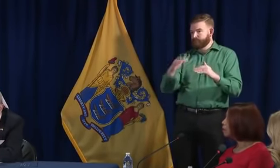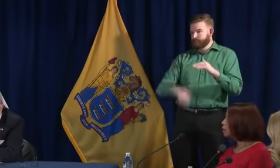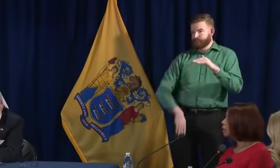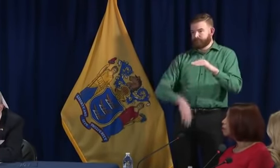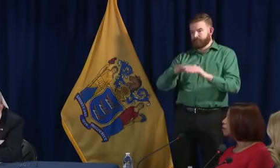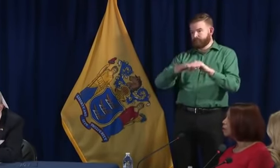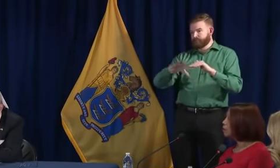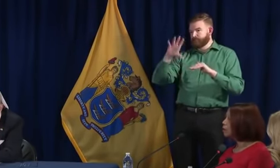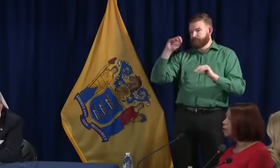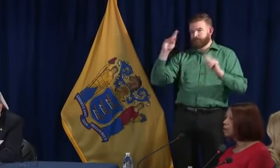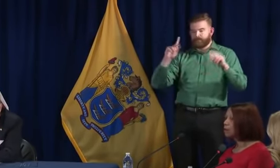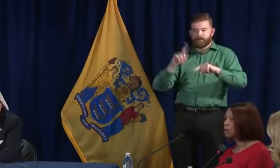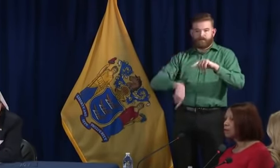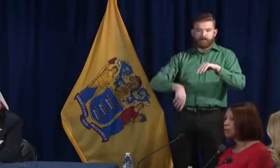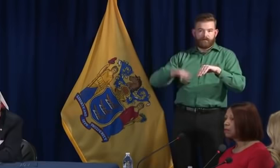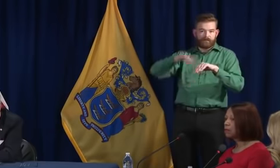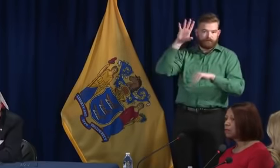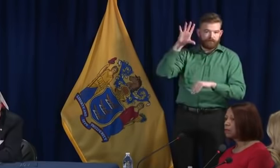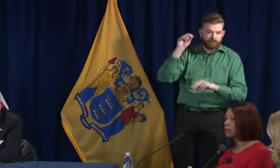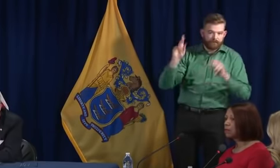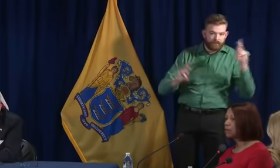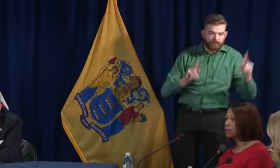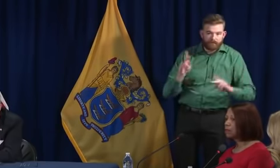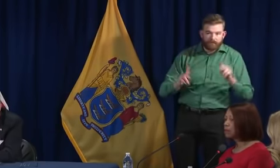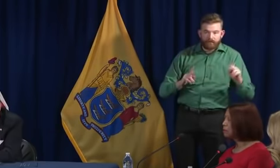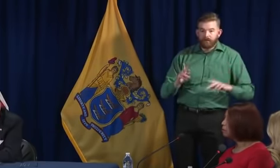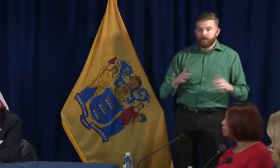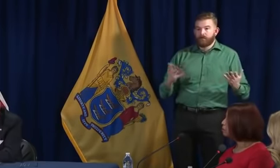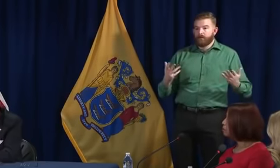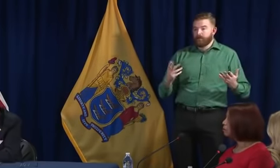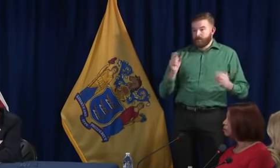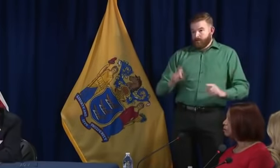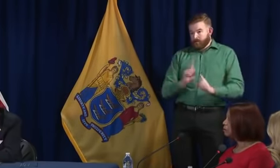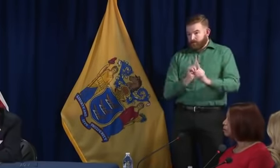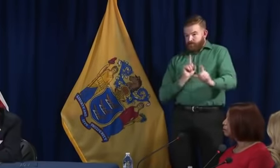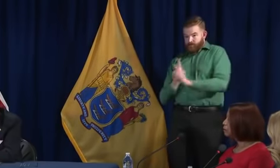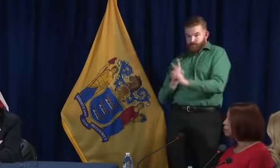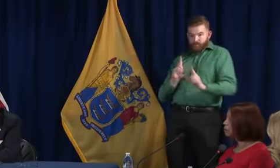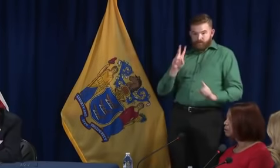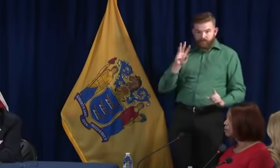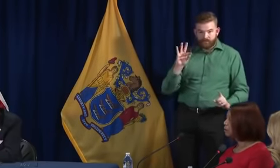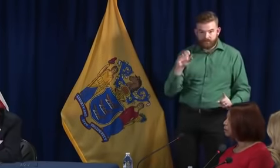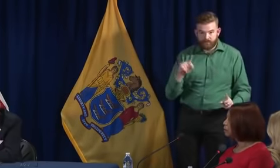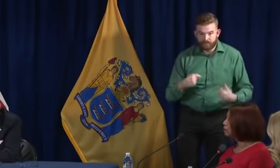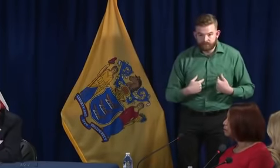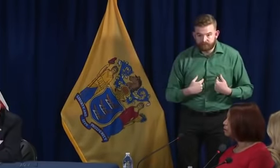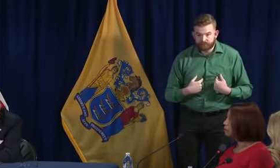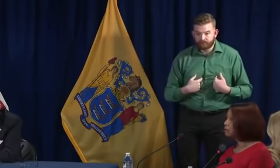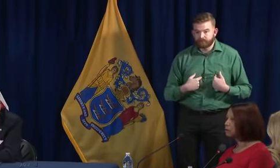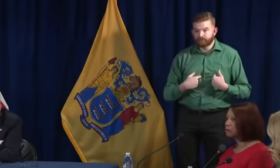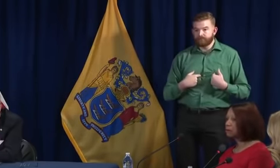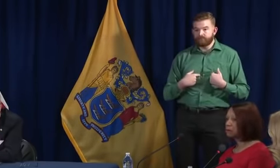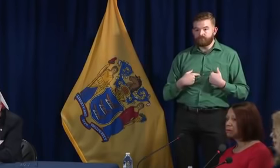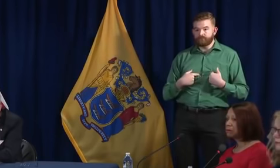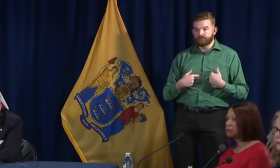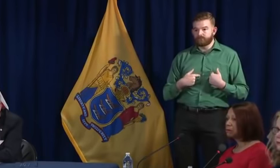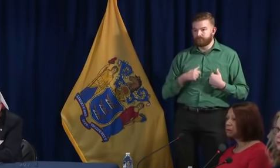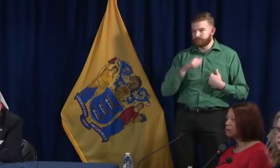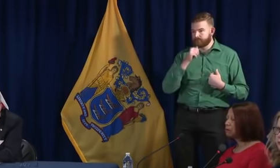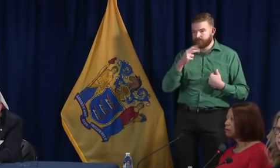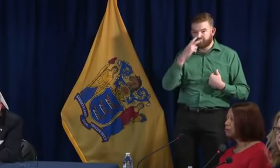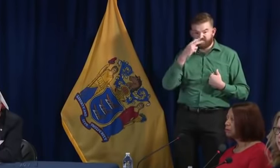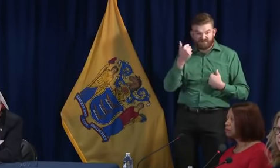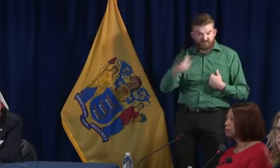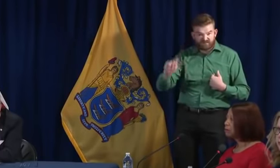got to be social distancing. I can't recall the last time I saw an actual political event happening. You may know better than